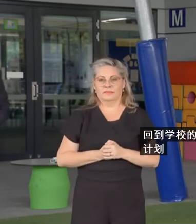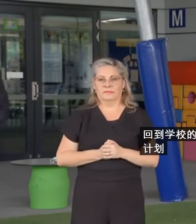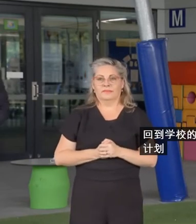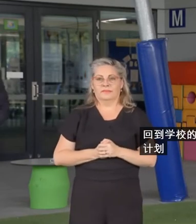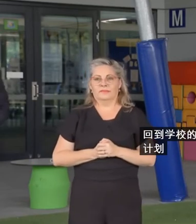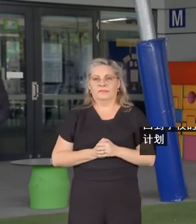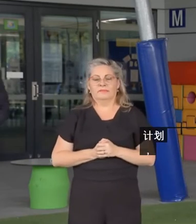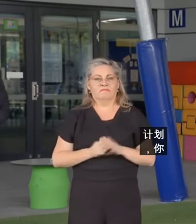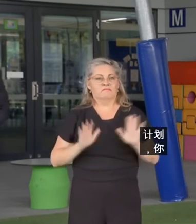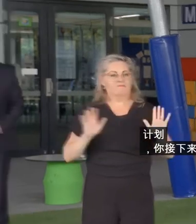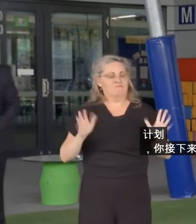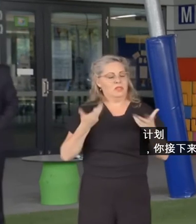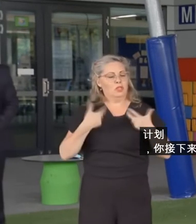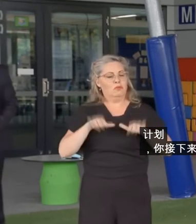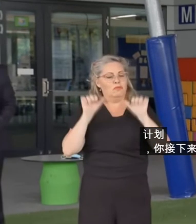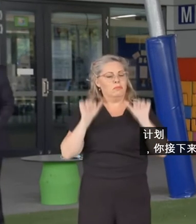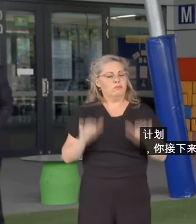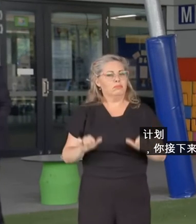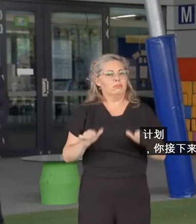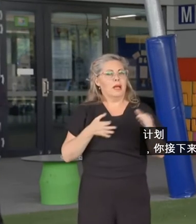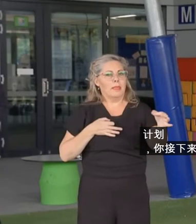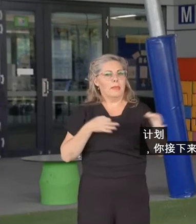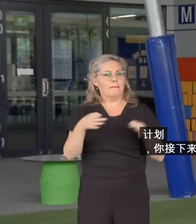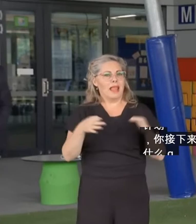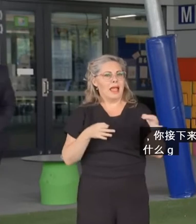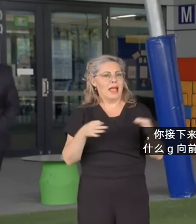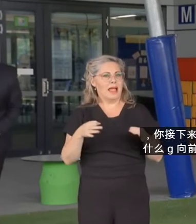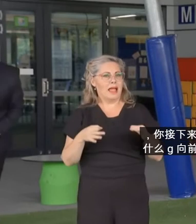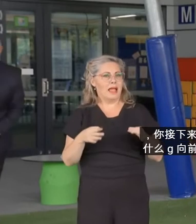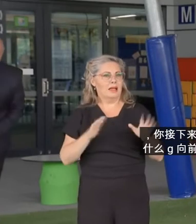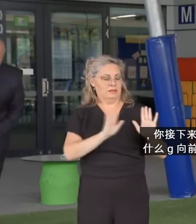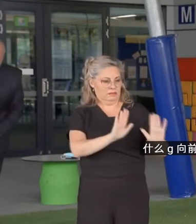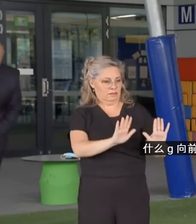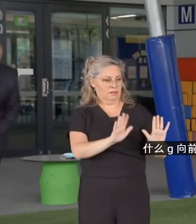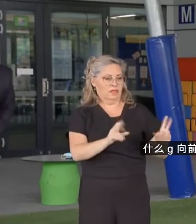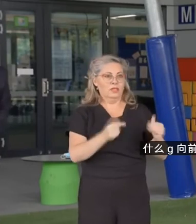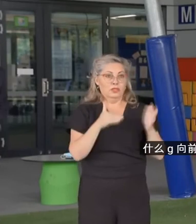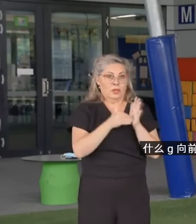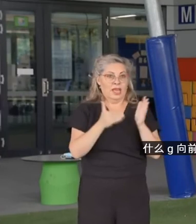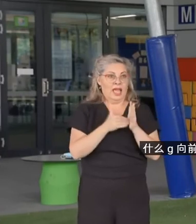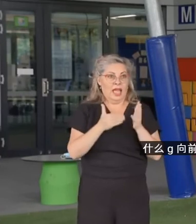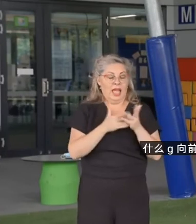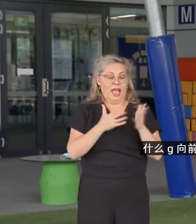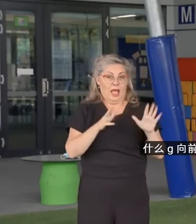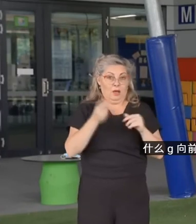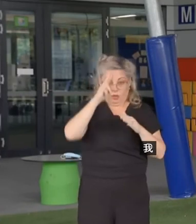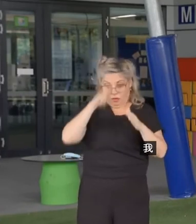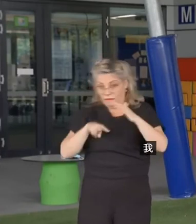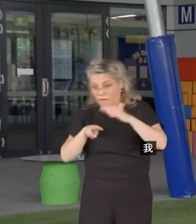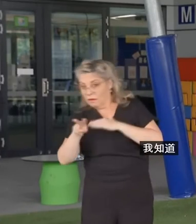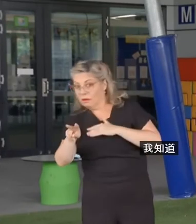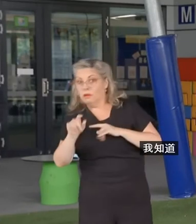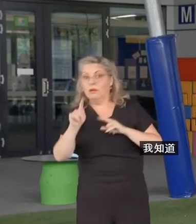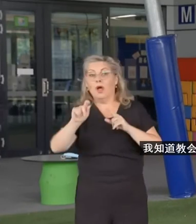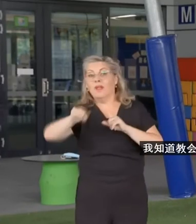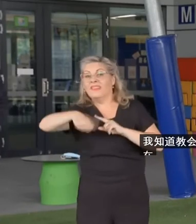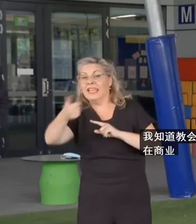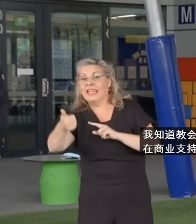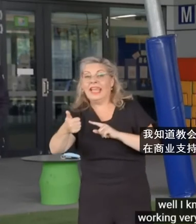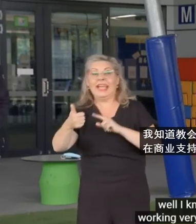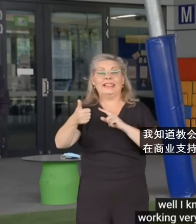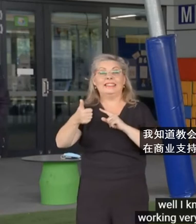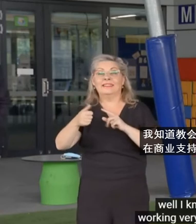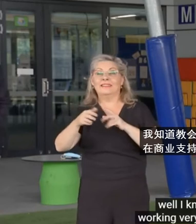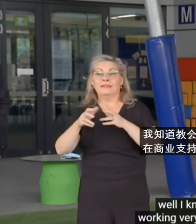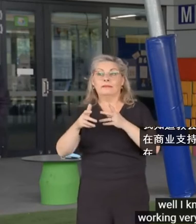is the plan. What's the next focus for you going forward? Is it something like business support for people that struggle? Well, I know the Treasurer is working